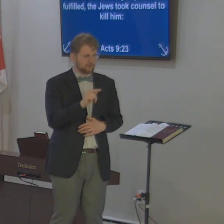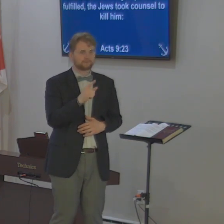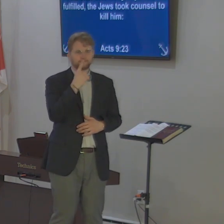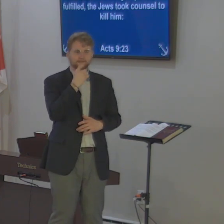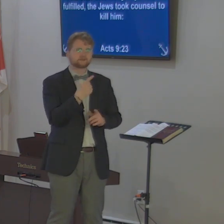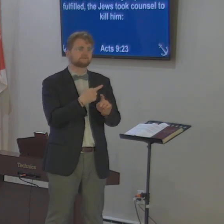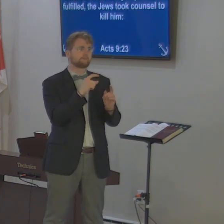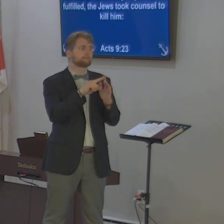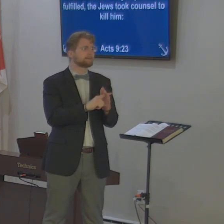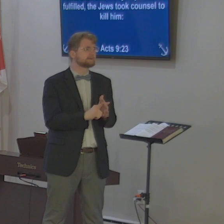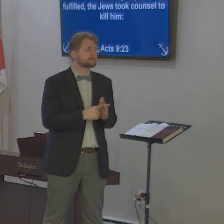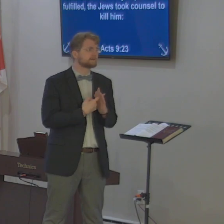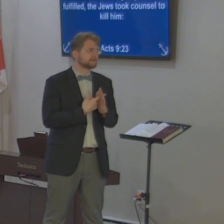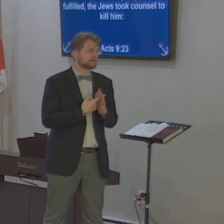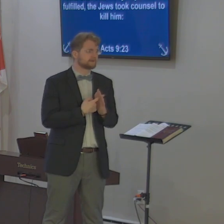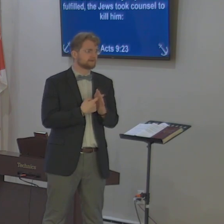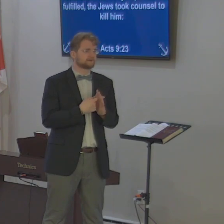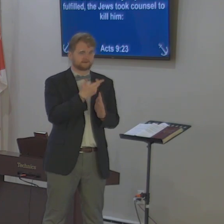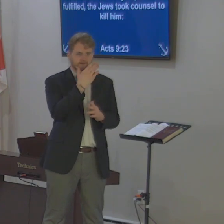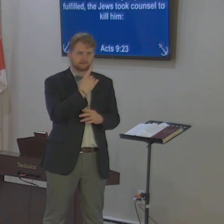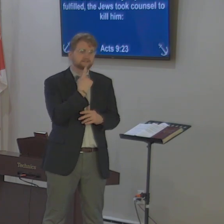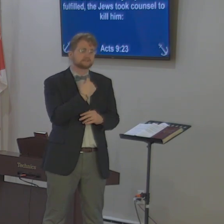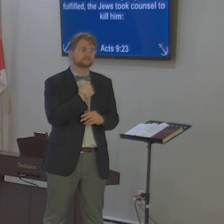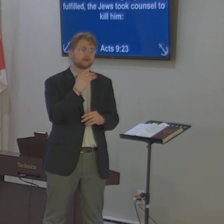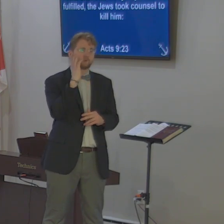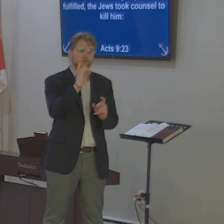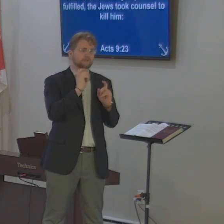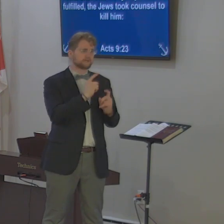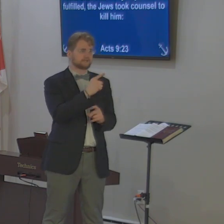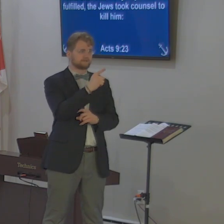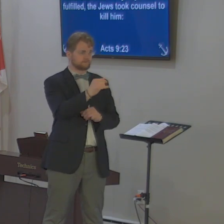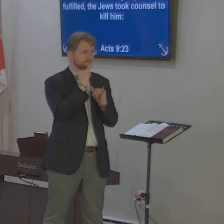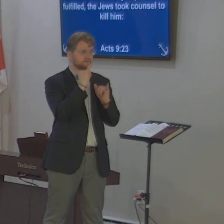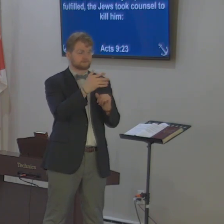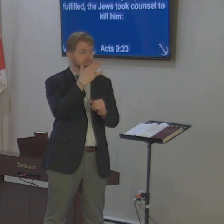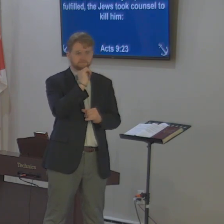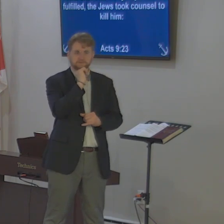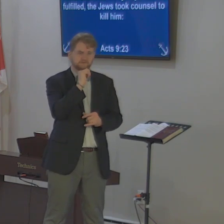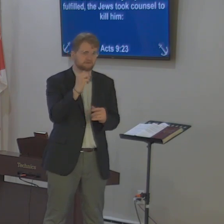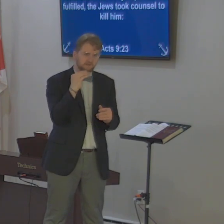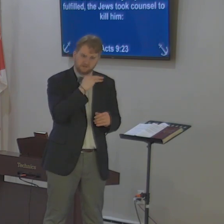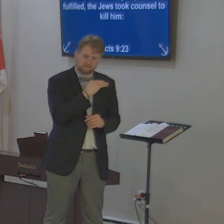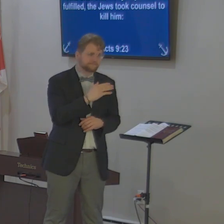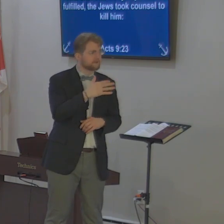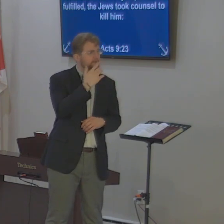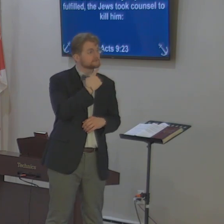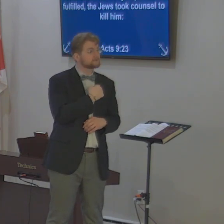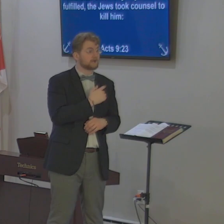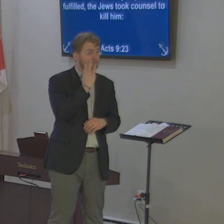the very beginning, God said, I'll give you the instruction. God didn't lie. God said, I'll give you